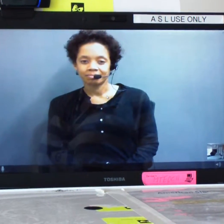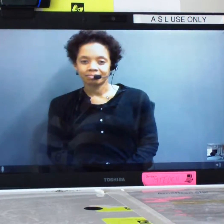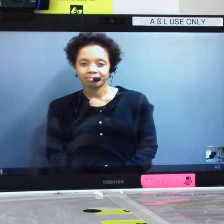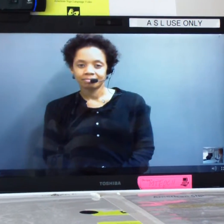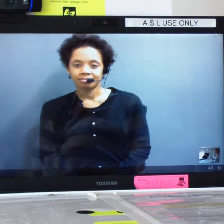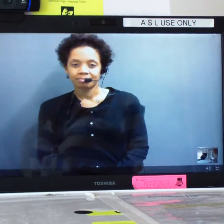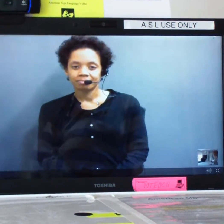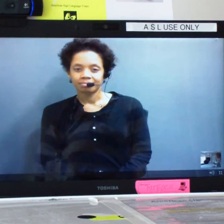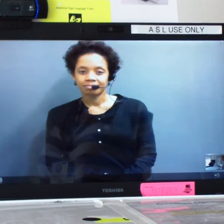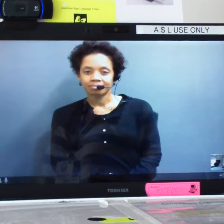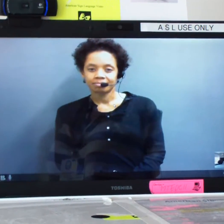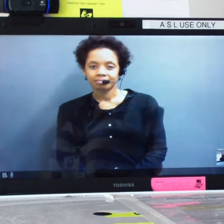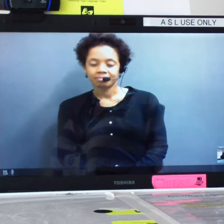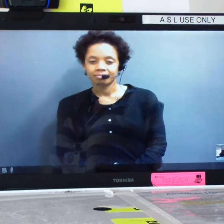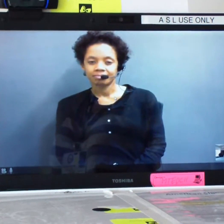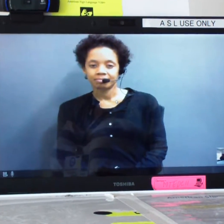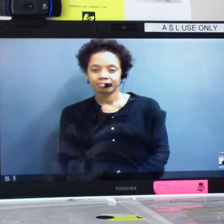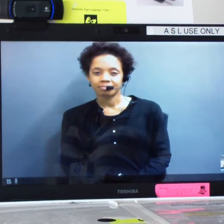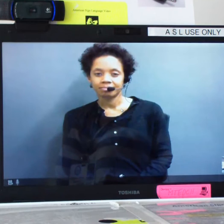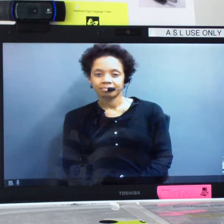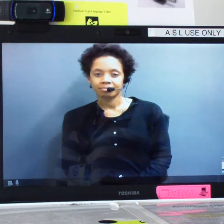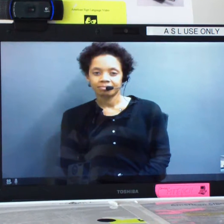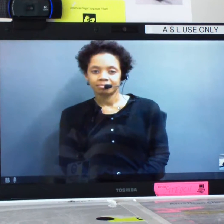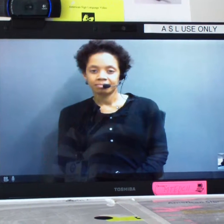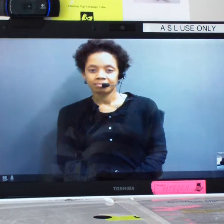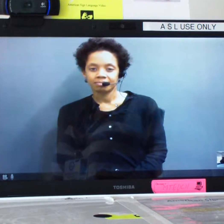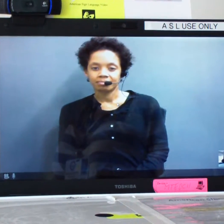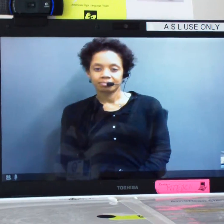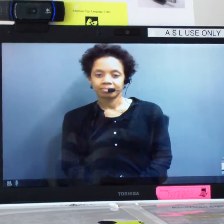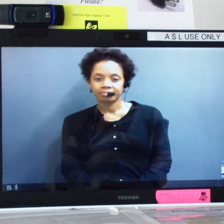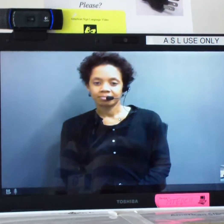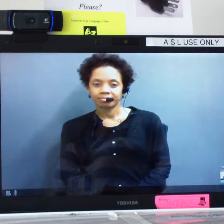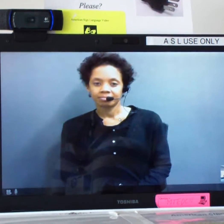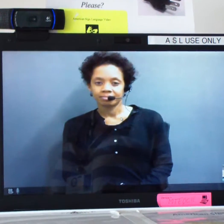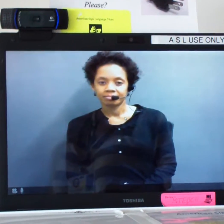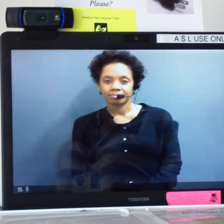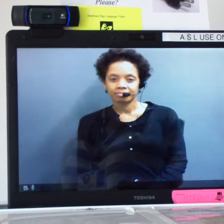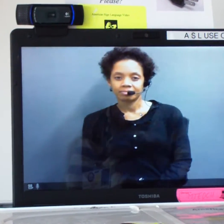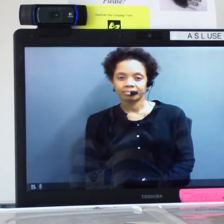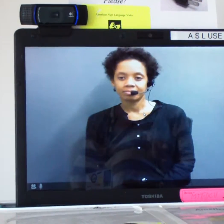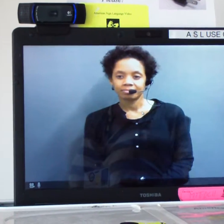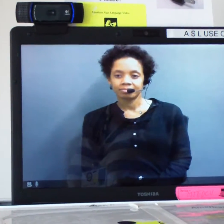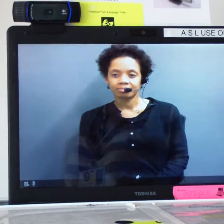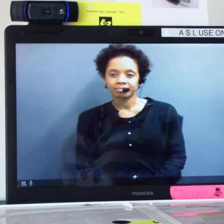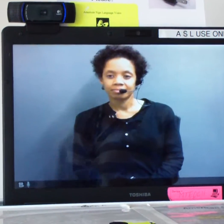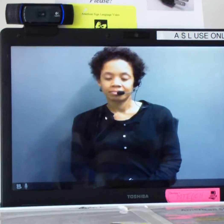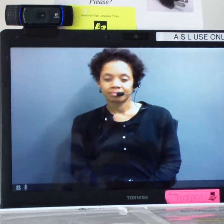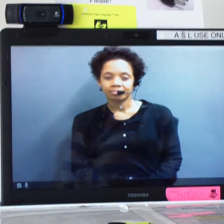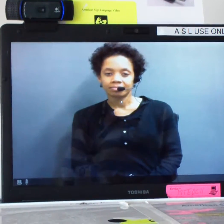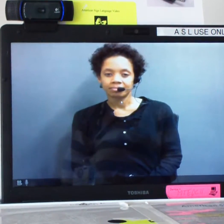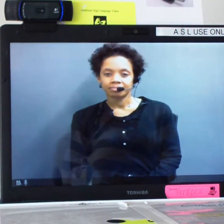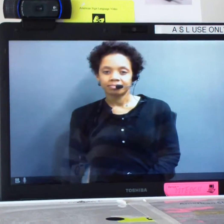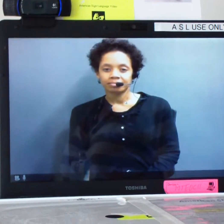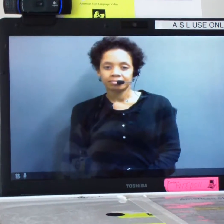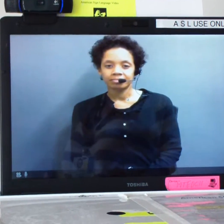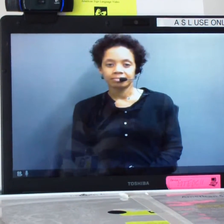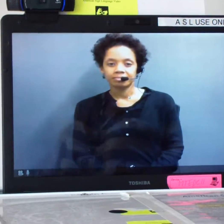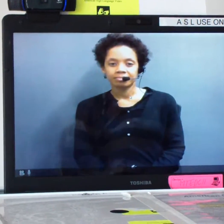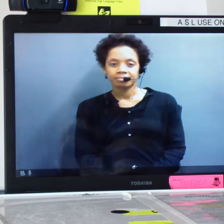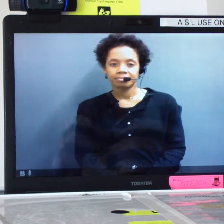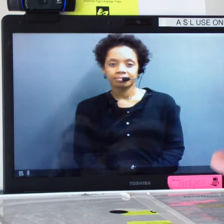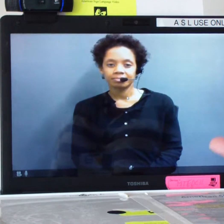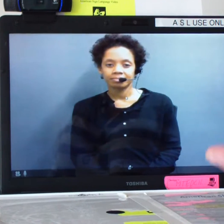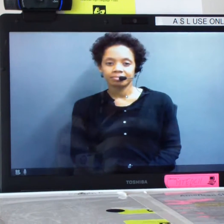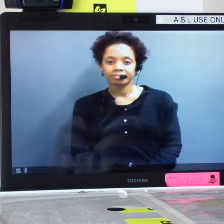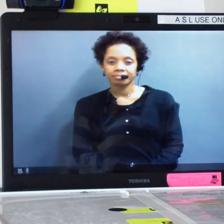let the interpreter know who you are and who you're speaking with and what you're trying to accomplish. So I might say to her, "Hi, interpreter, you're